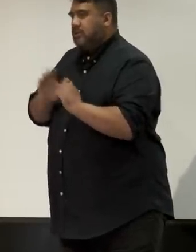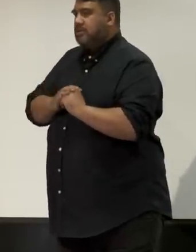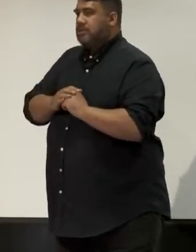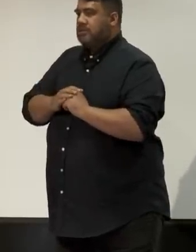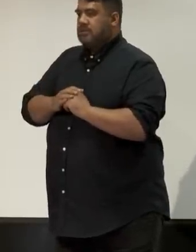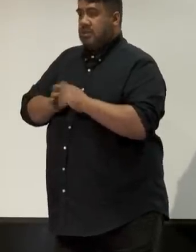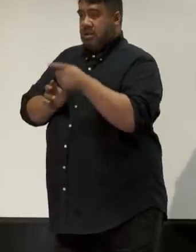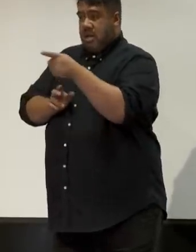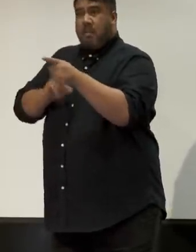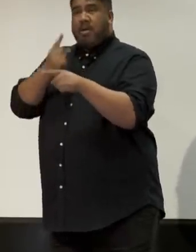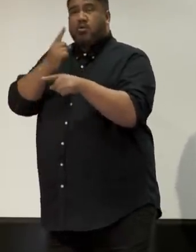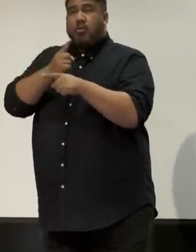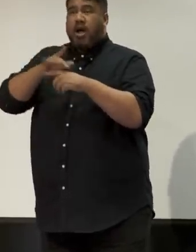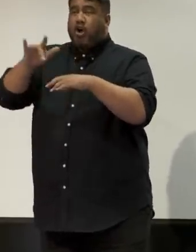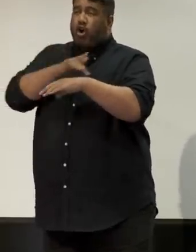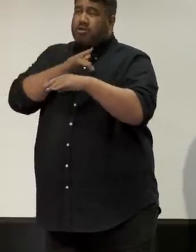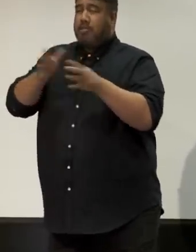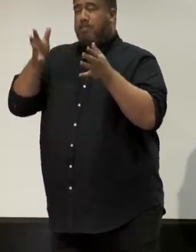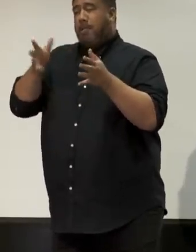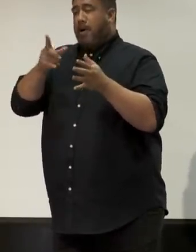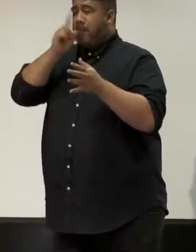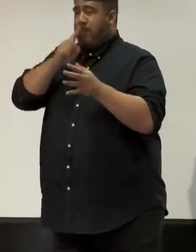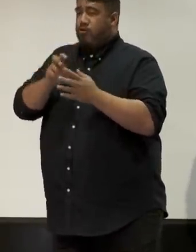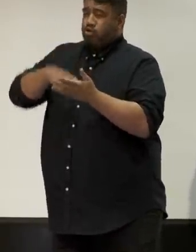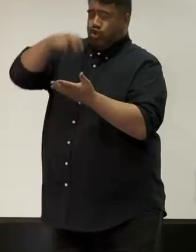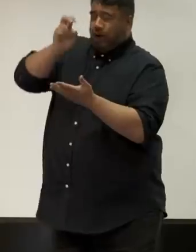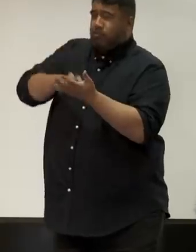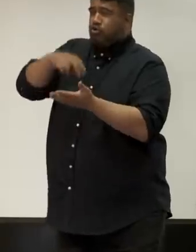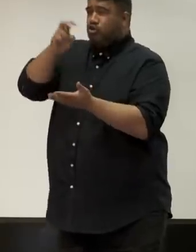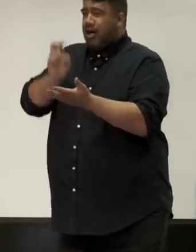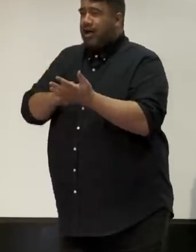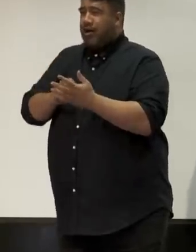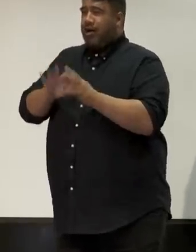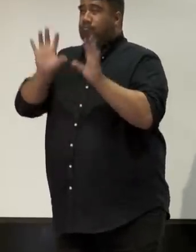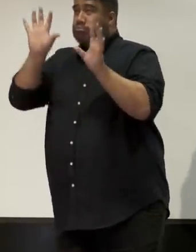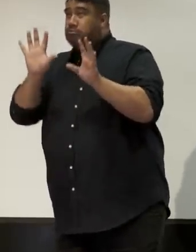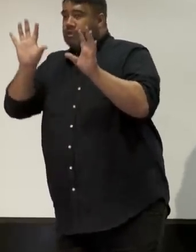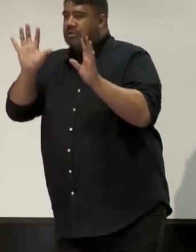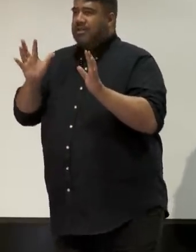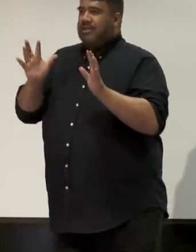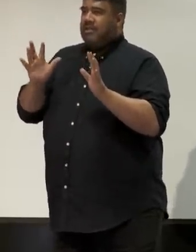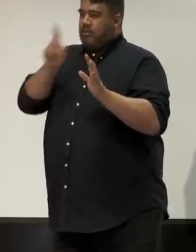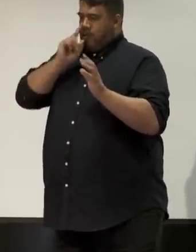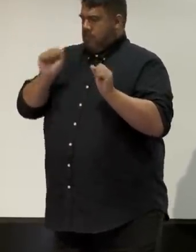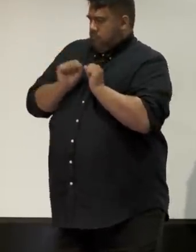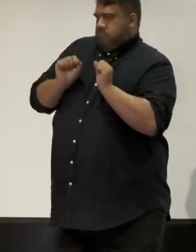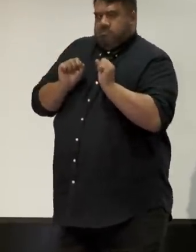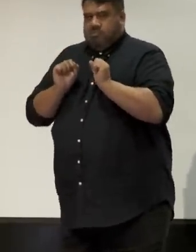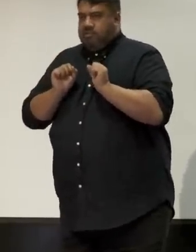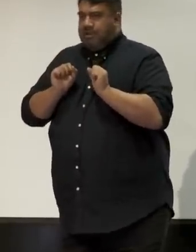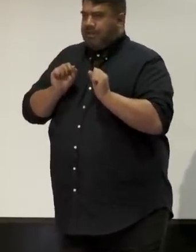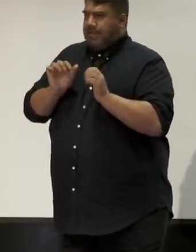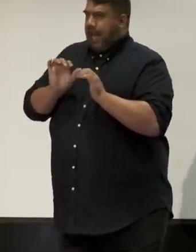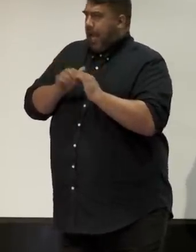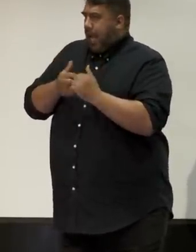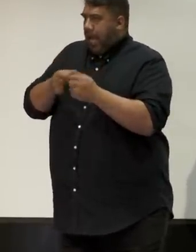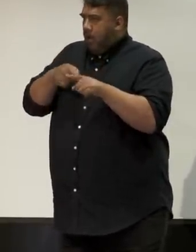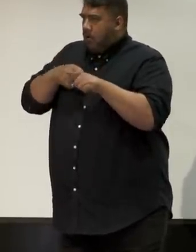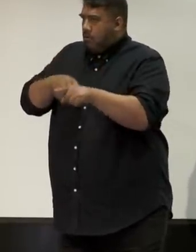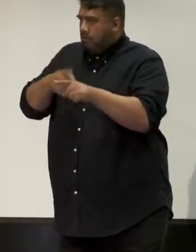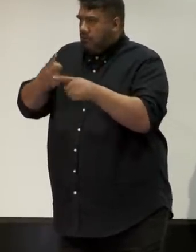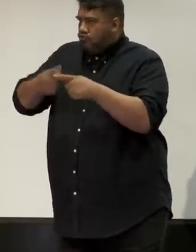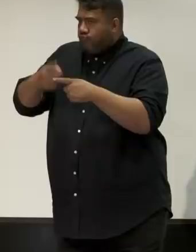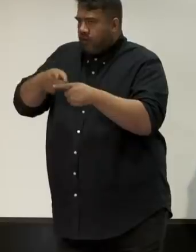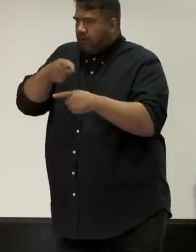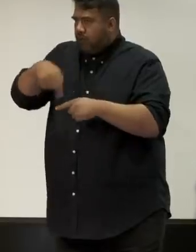keeping in mind, Barry, that of course, is significant for Mount Smart Stadium, for instance. Often, you will still have people seated all